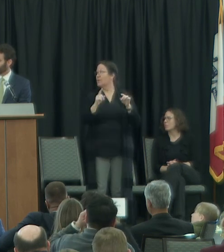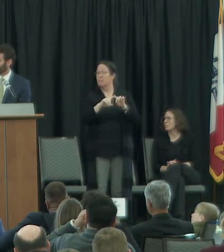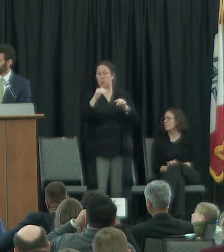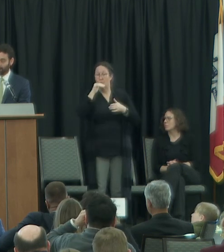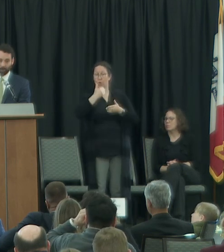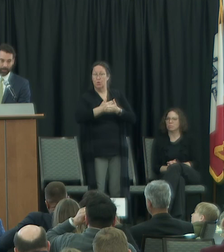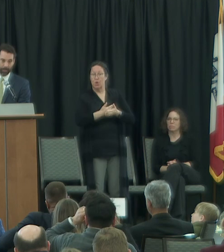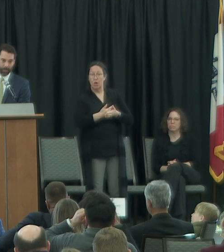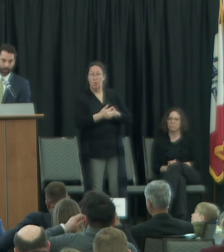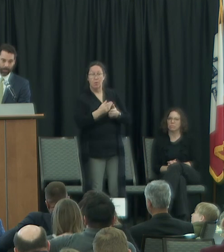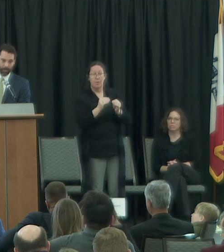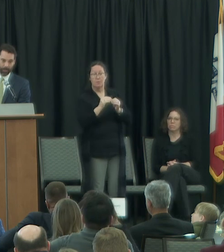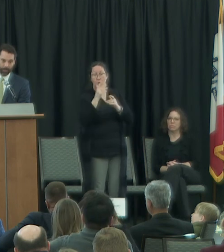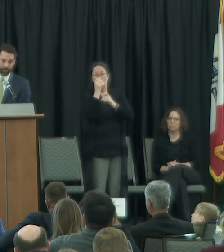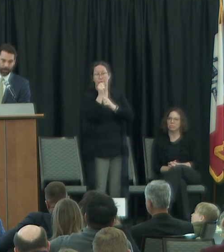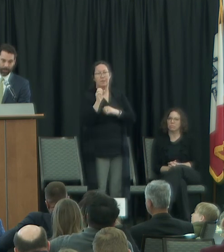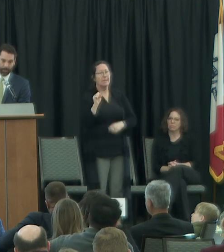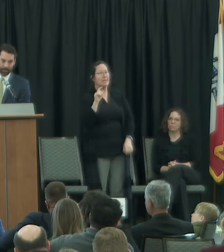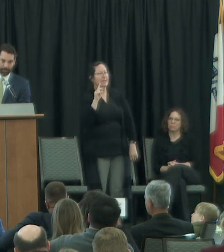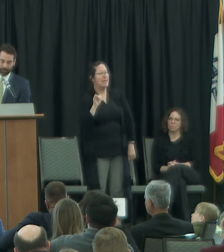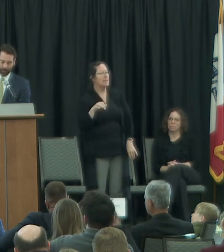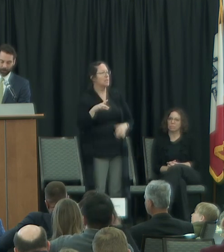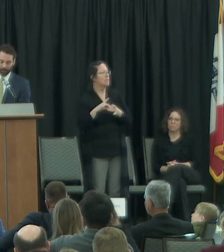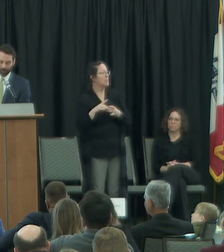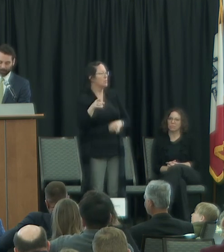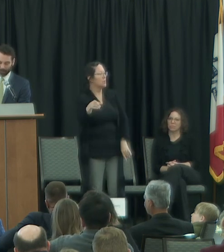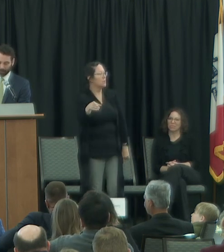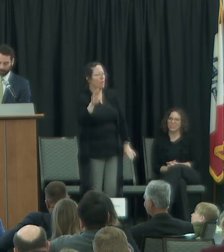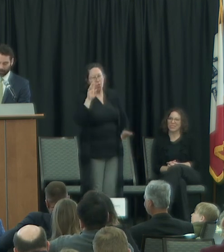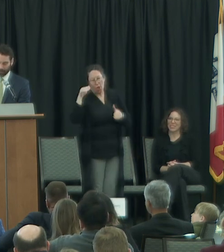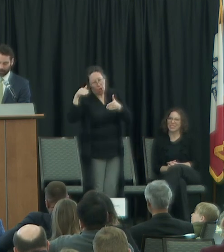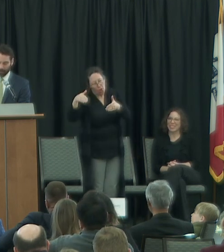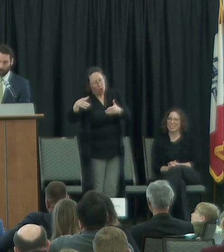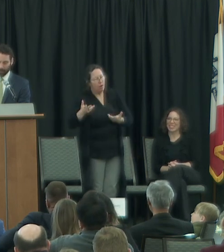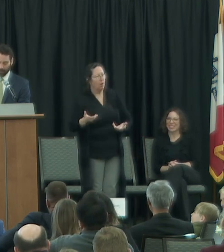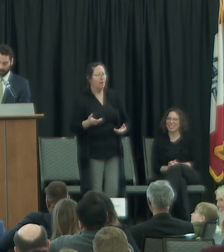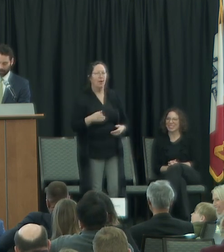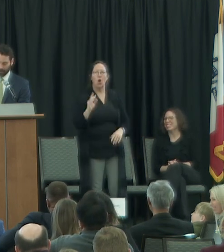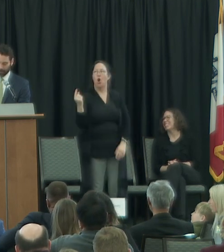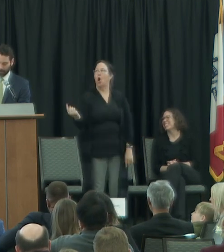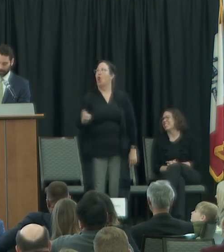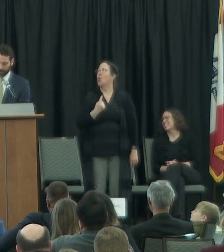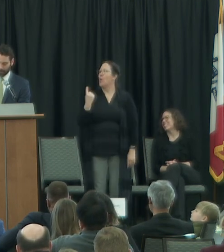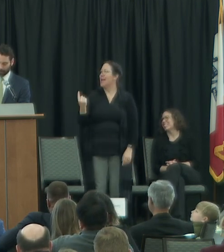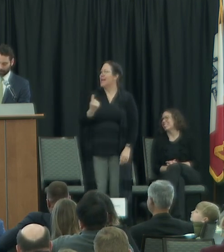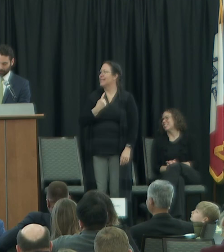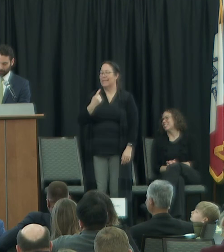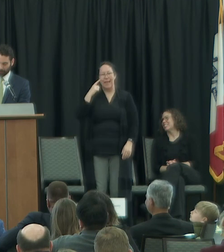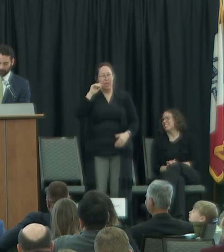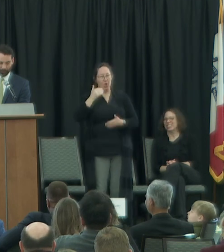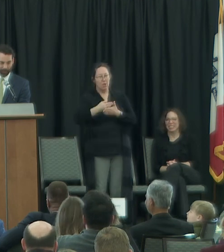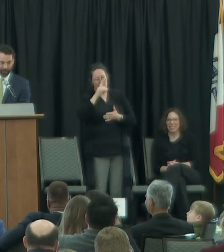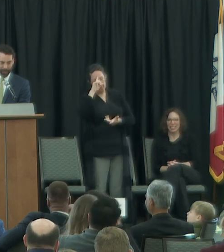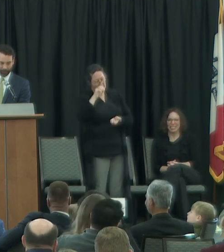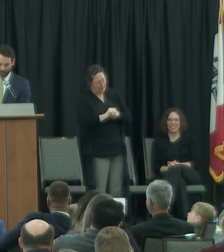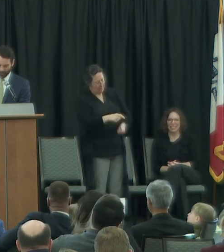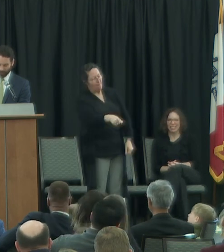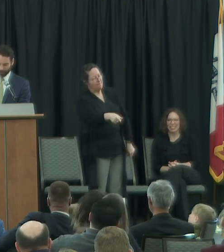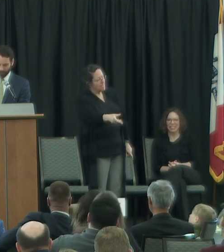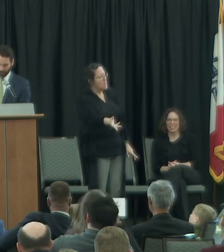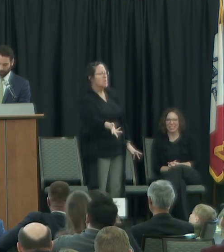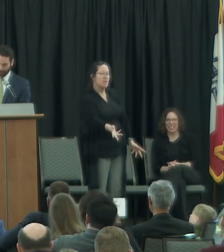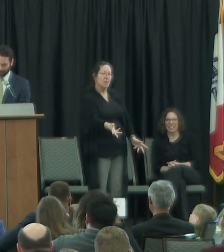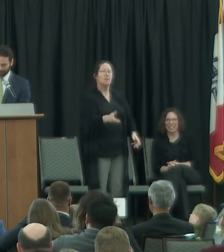daughter was far more interested in what Stacy had to say. Clearly. Than you. She And always is. I think your son fell asleep. Yep,